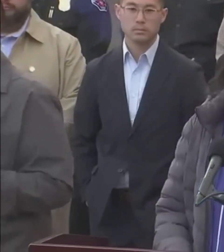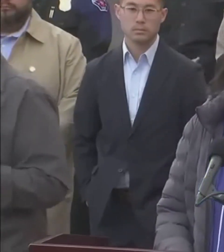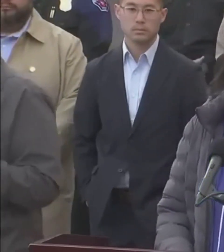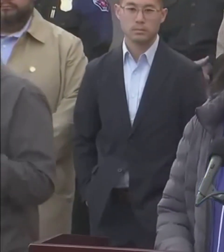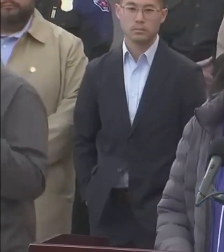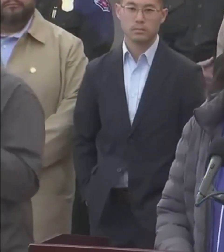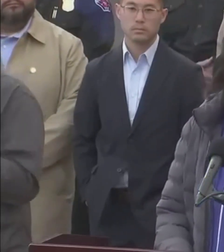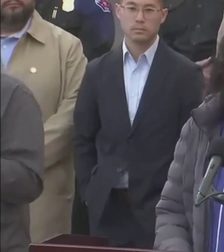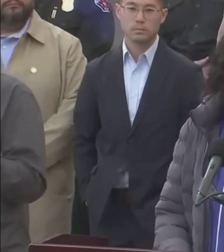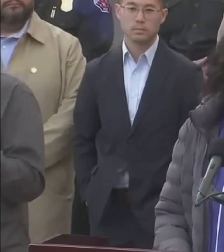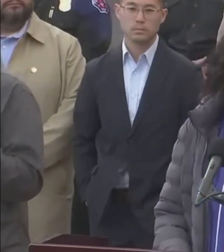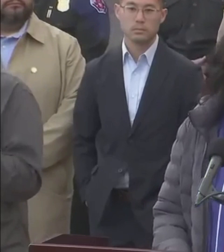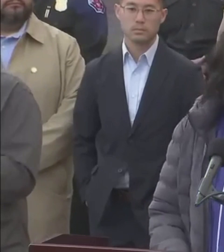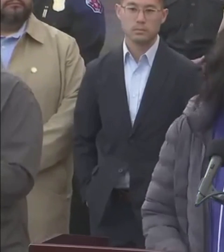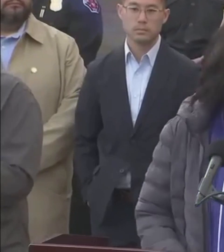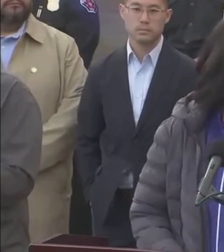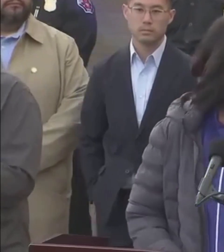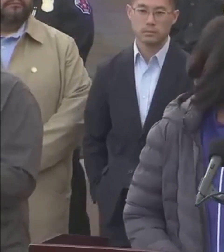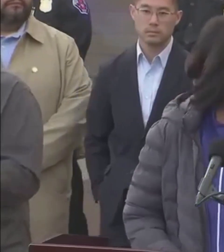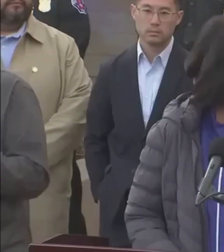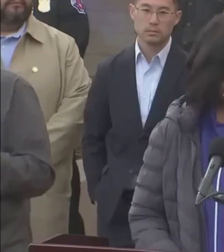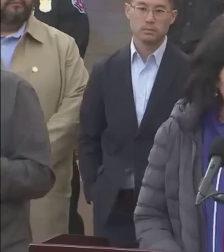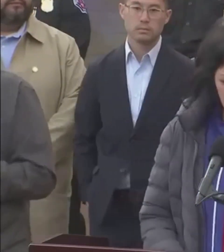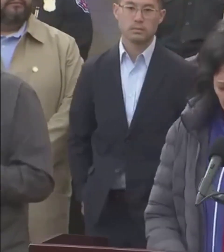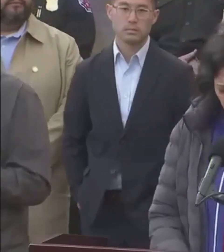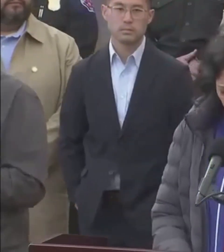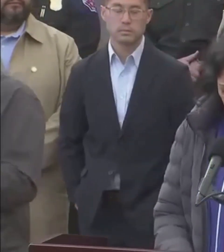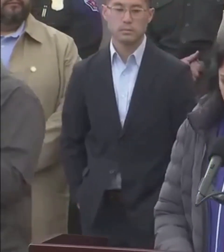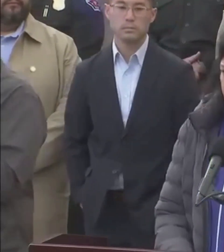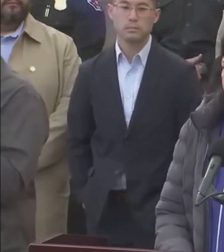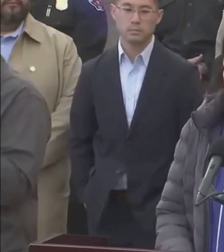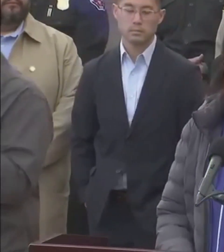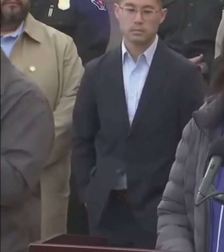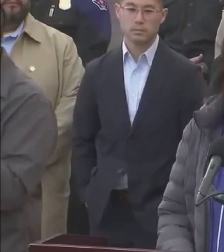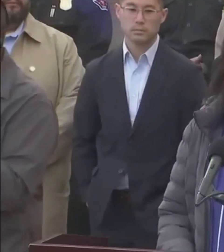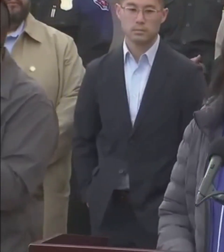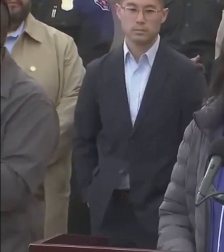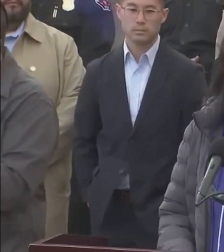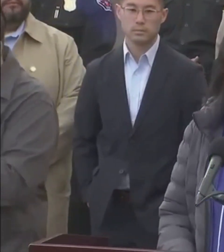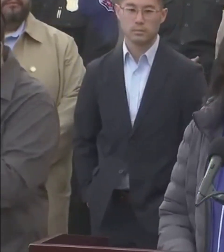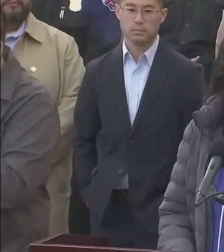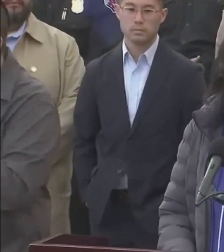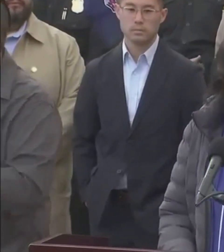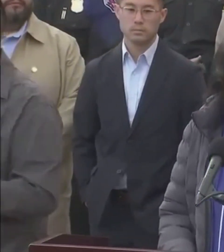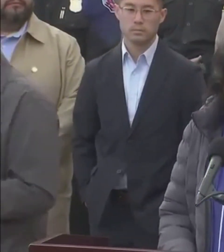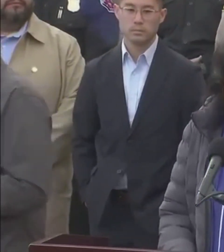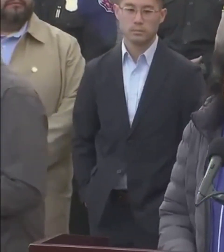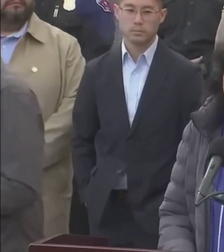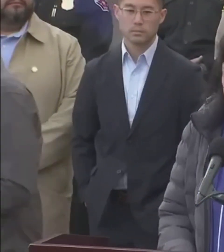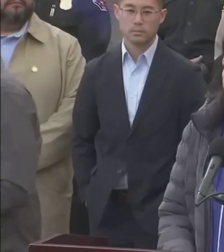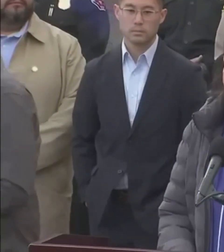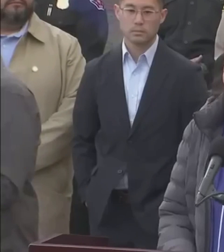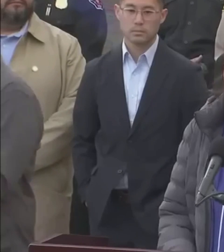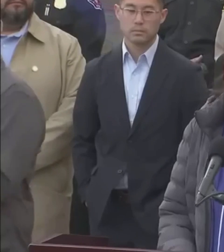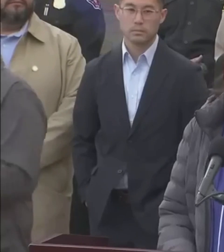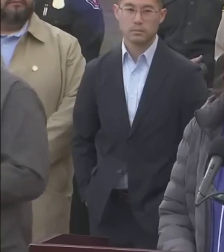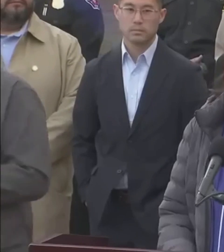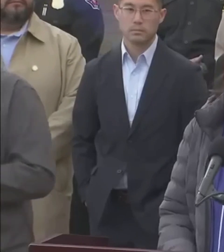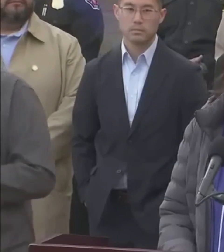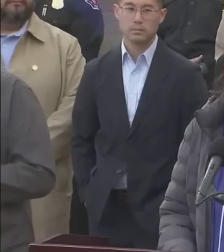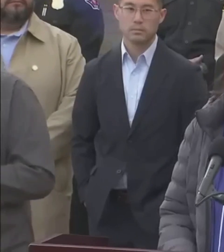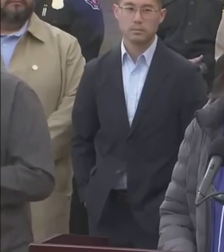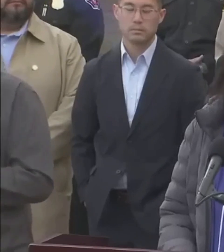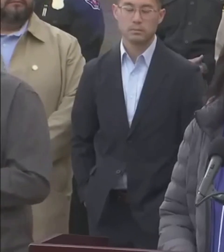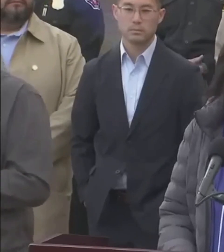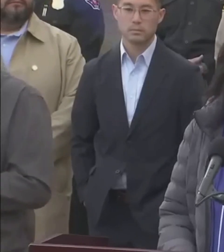misfortune, we should likewise commit once again to support them all in the difficult experience of emotional well-being recuperation ahead and to respect them by forestalling